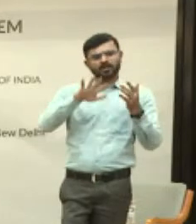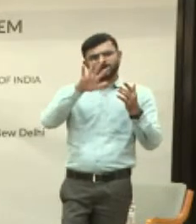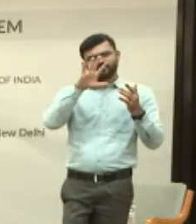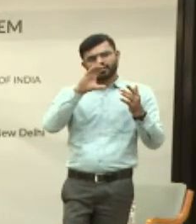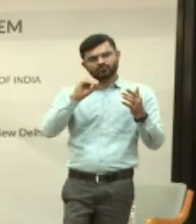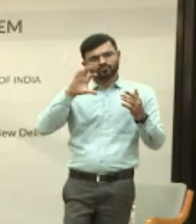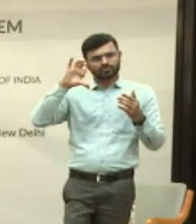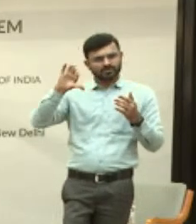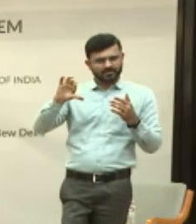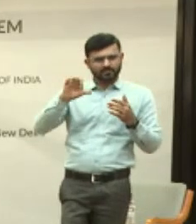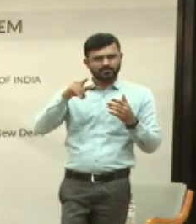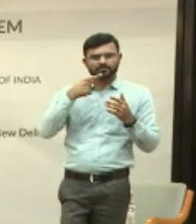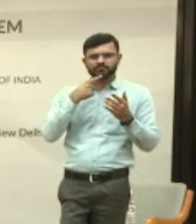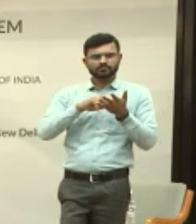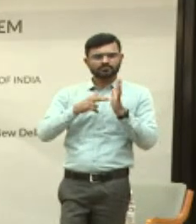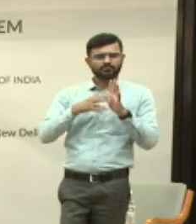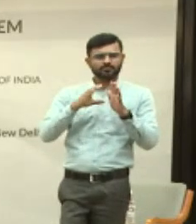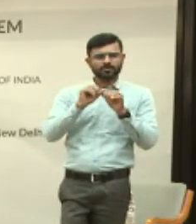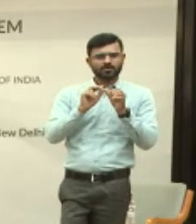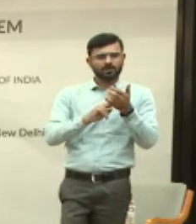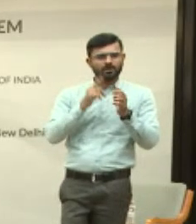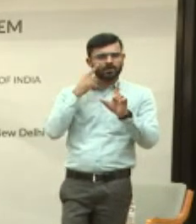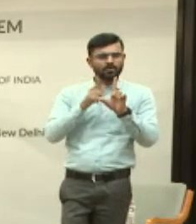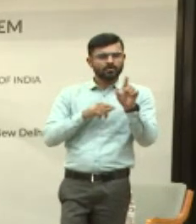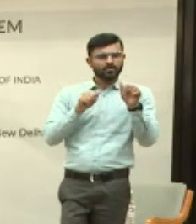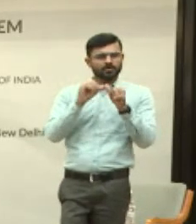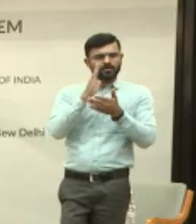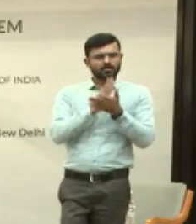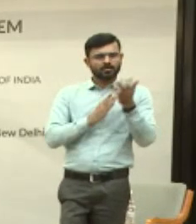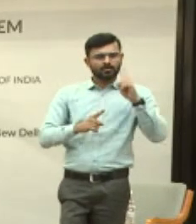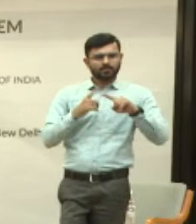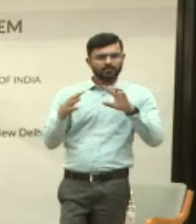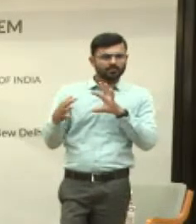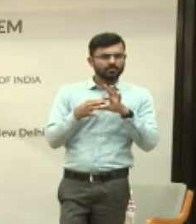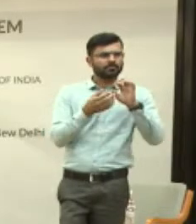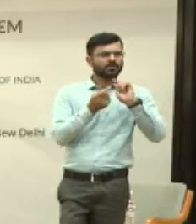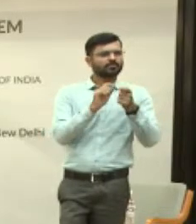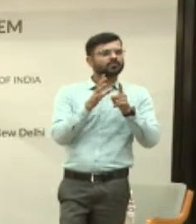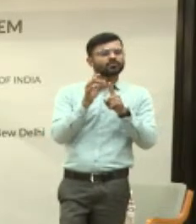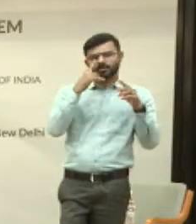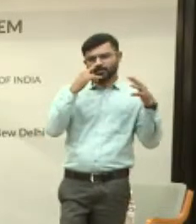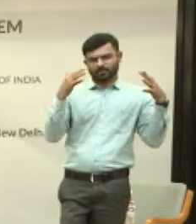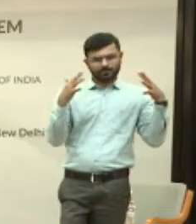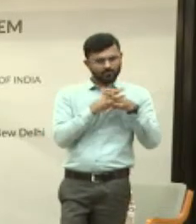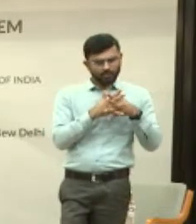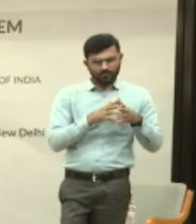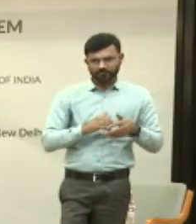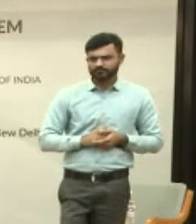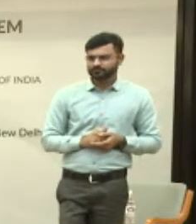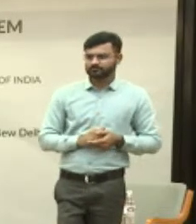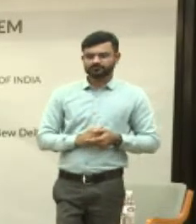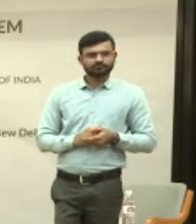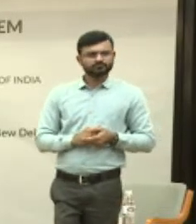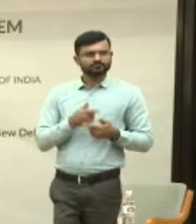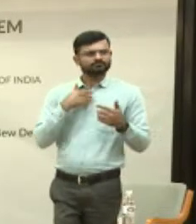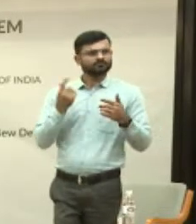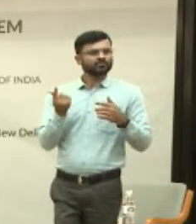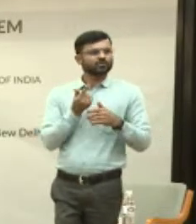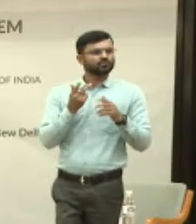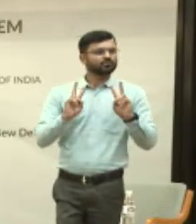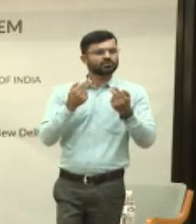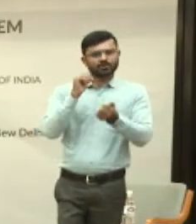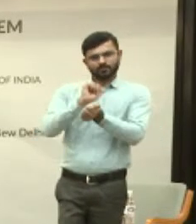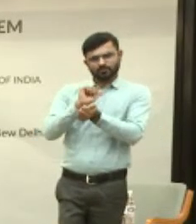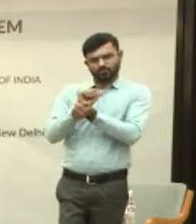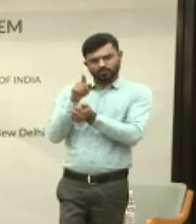509, which is a colonial antiquated law, which is outrage of modesty of women. And it is misused by the